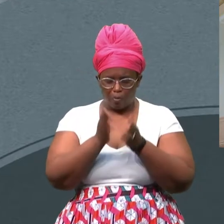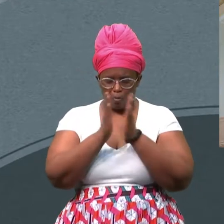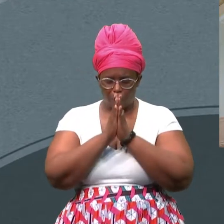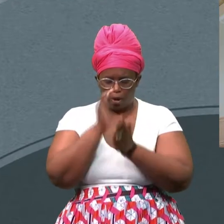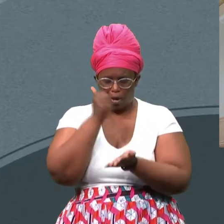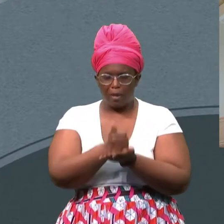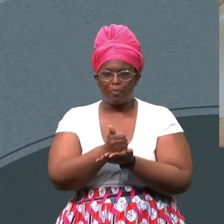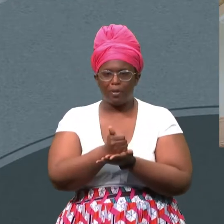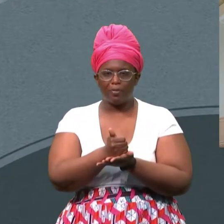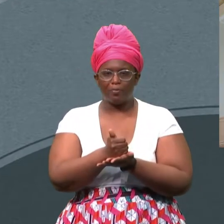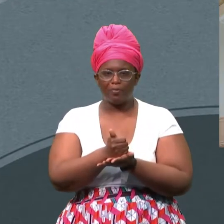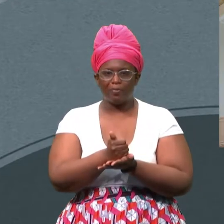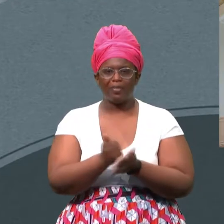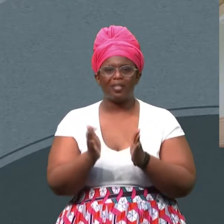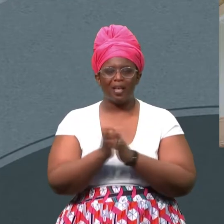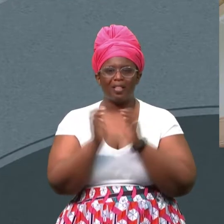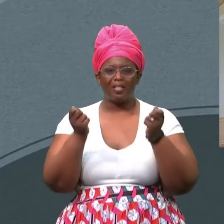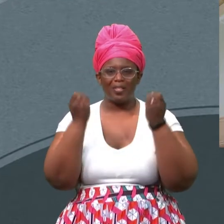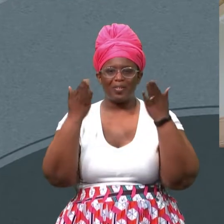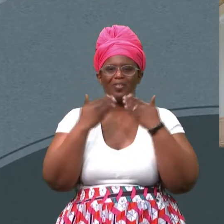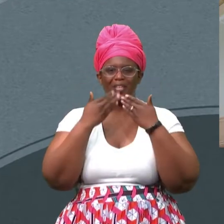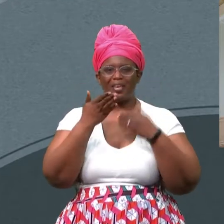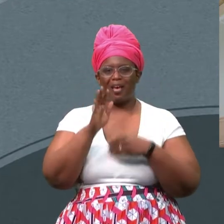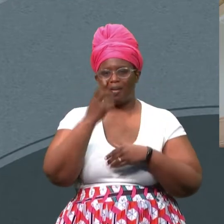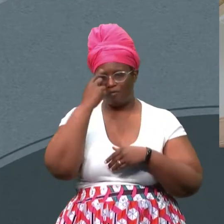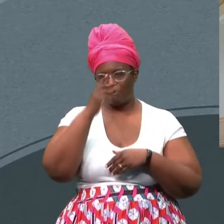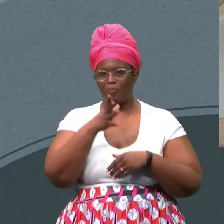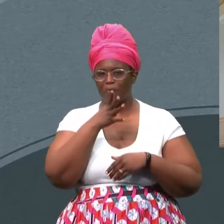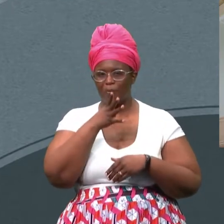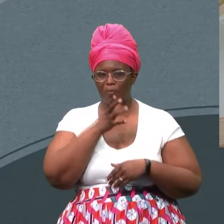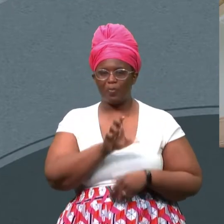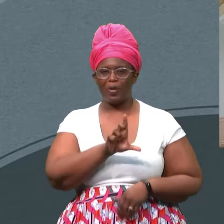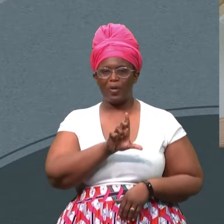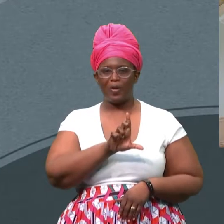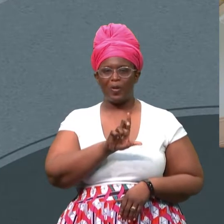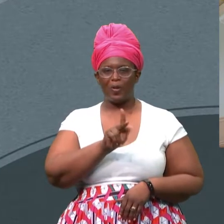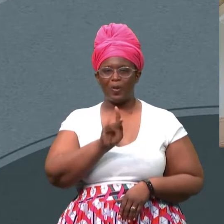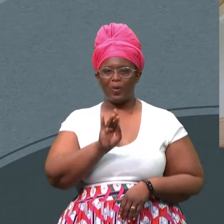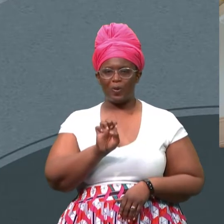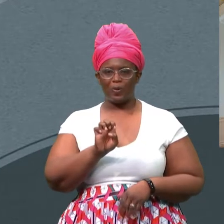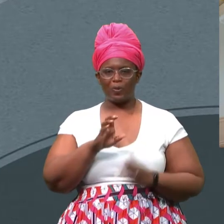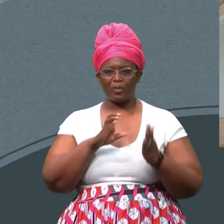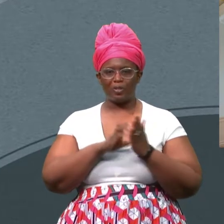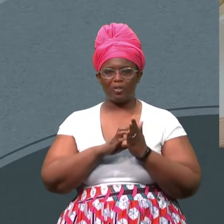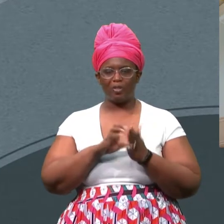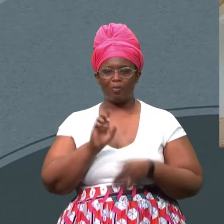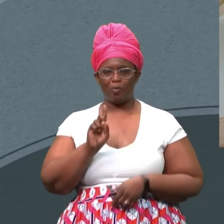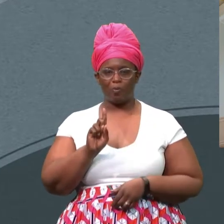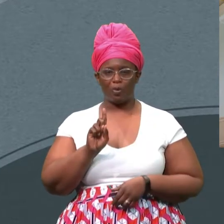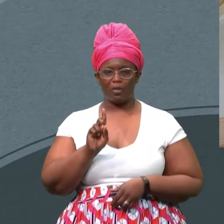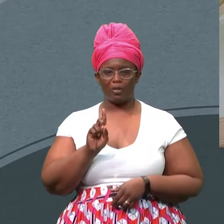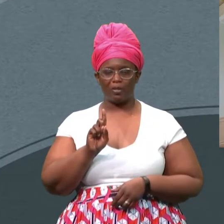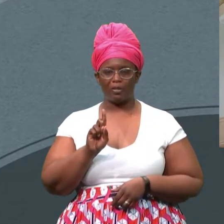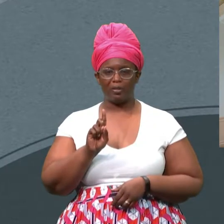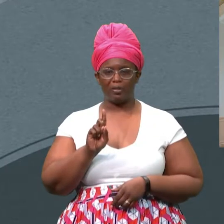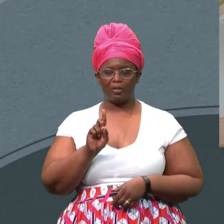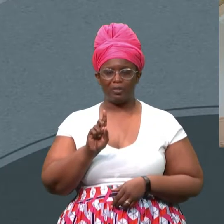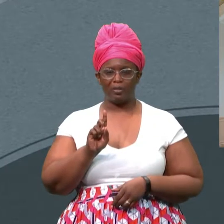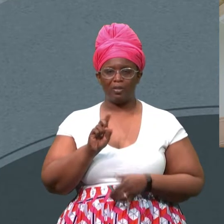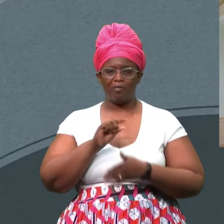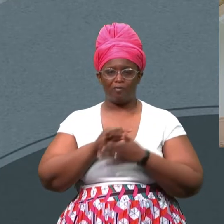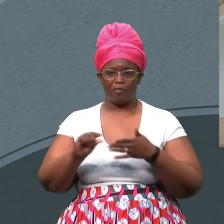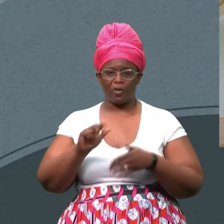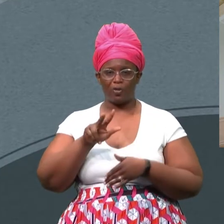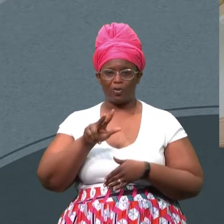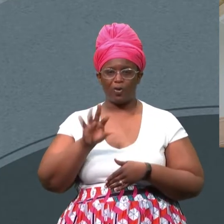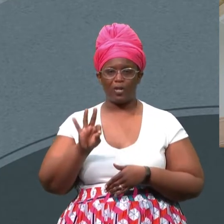amen. Hallelujah. Thank God for mom. Luke chapter 1, verse number 39 is